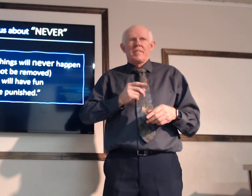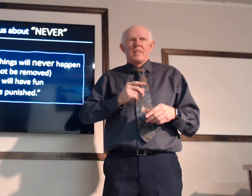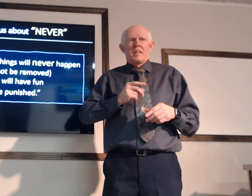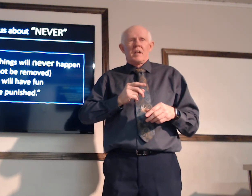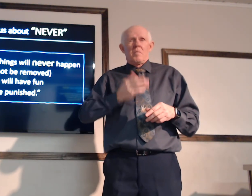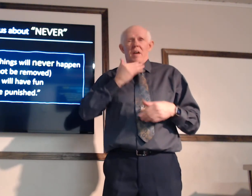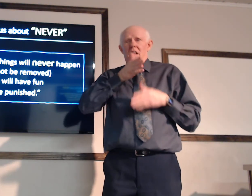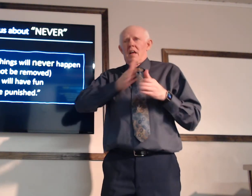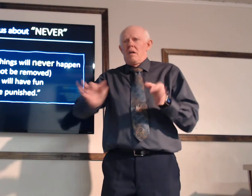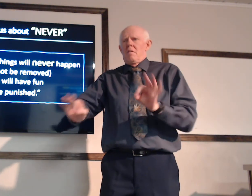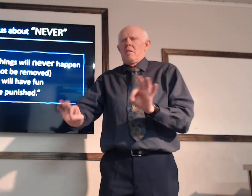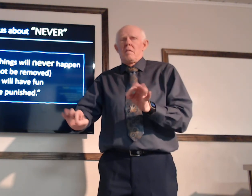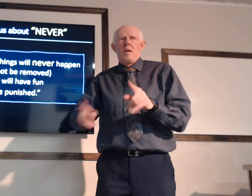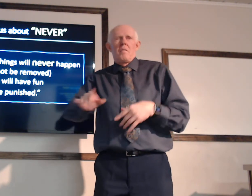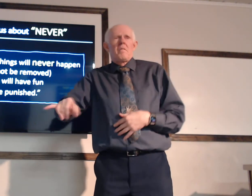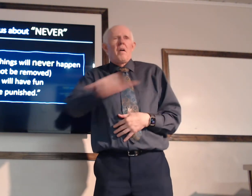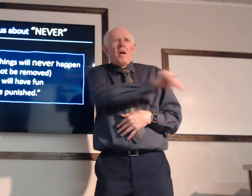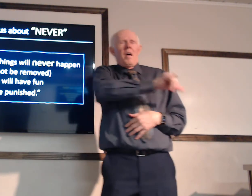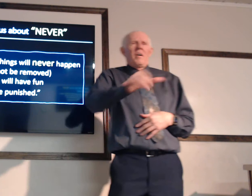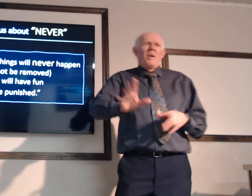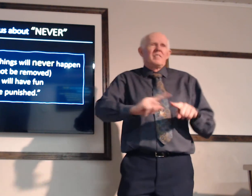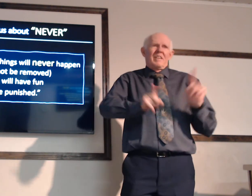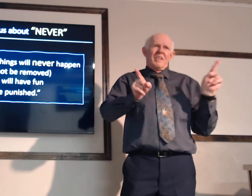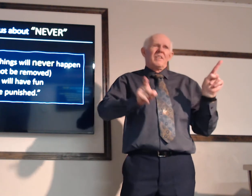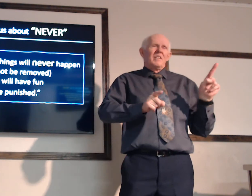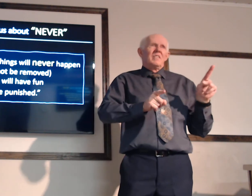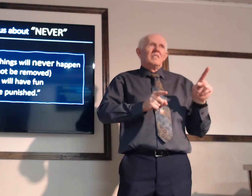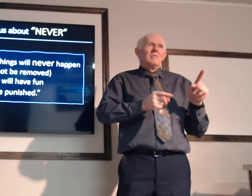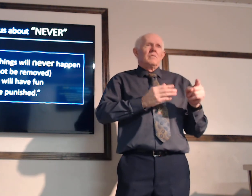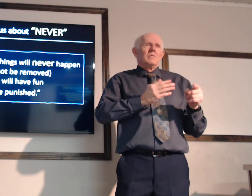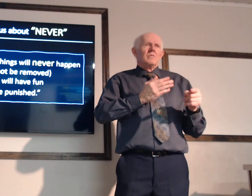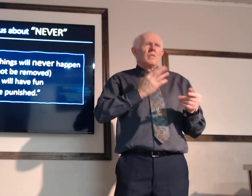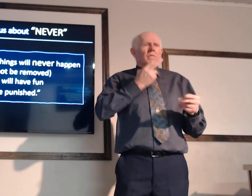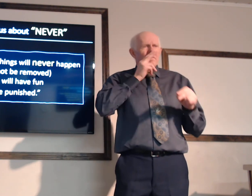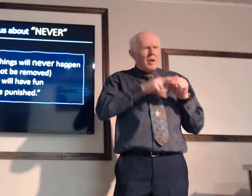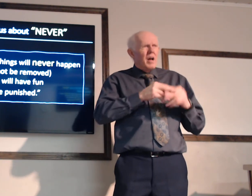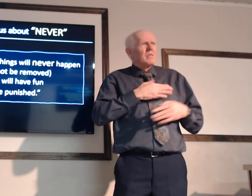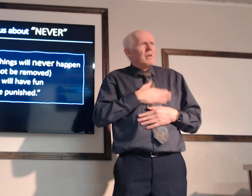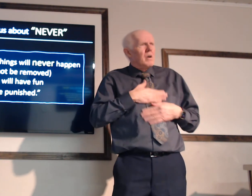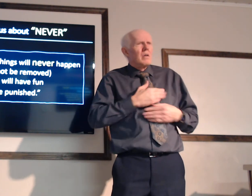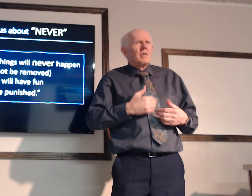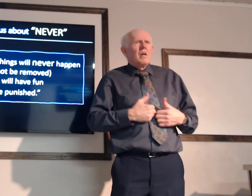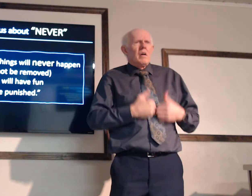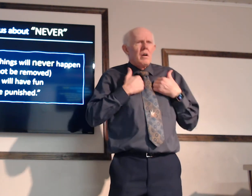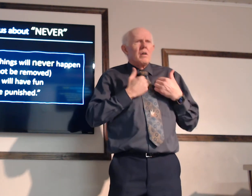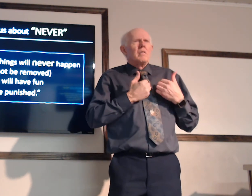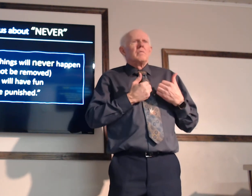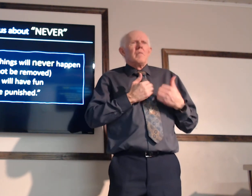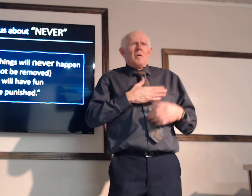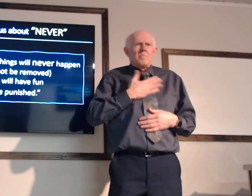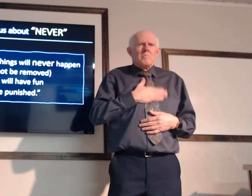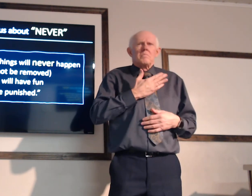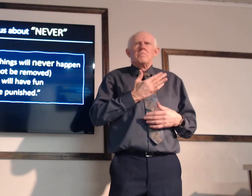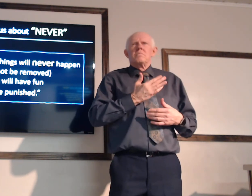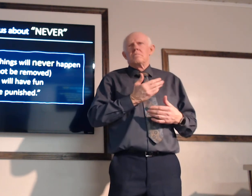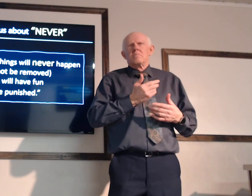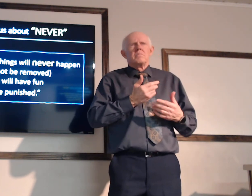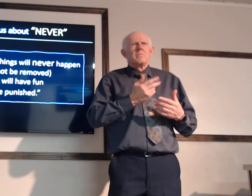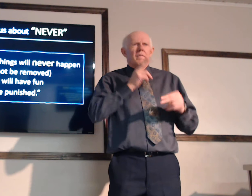things. But that's nothing, and that it's the same, but it's different. We can enjoy and have fun and be happy